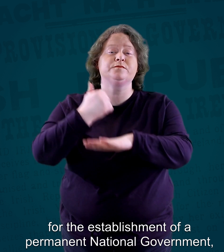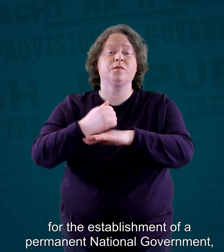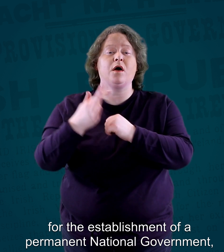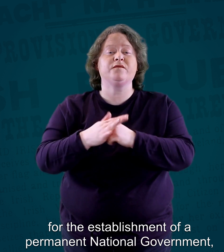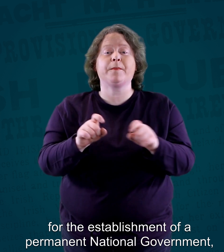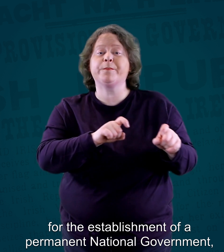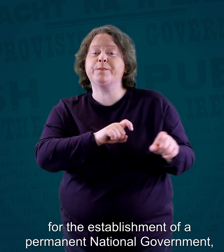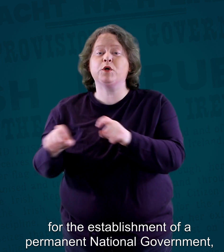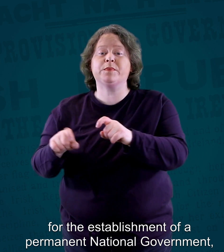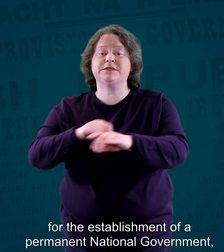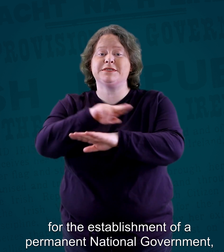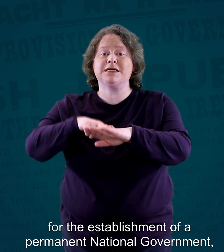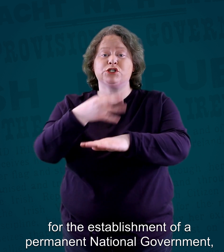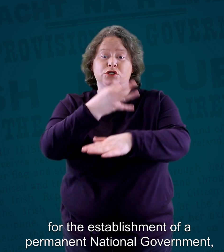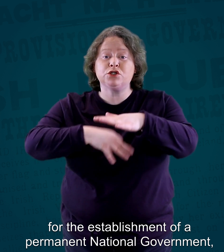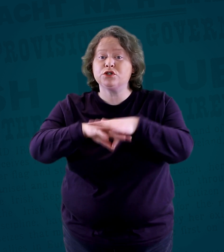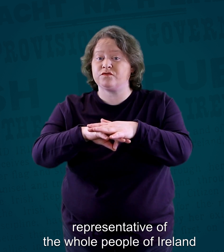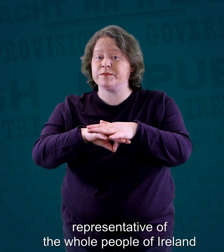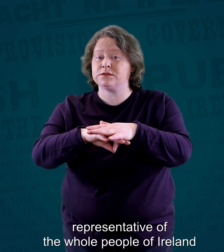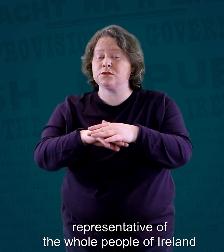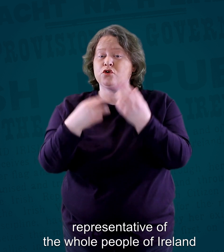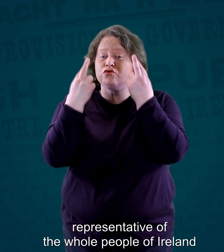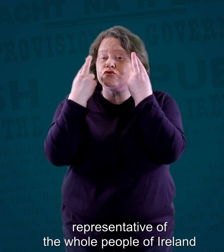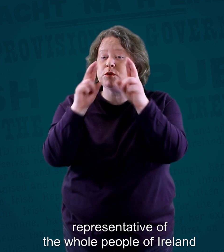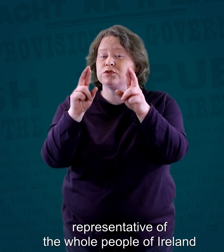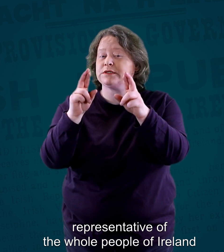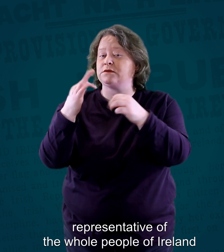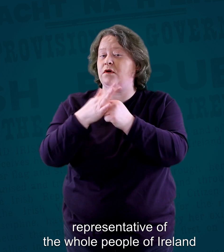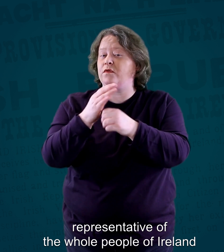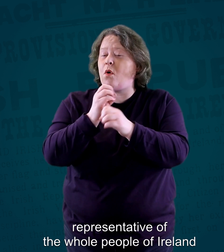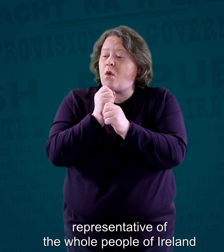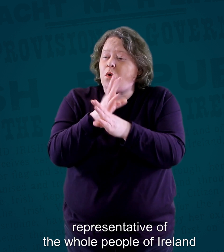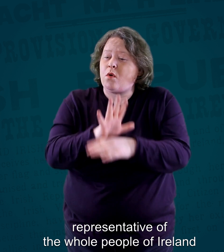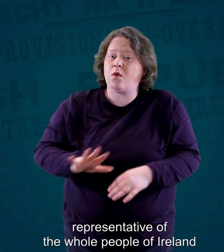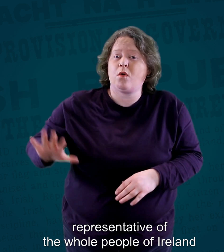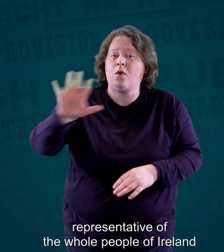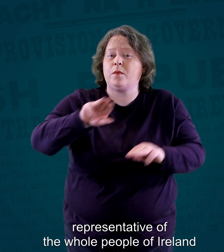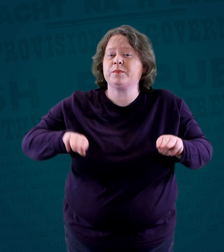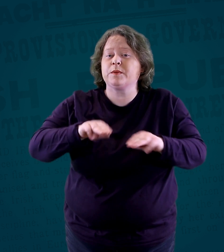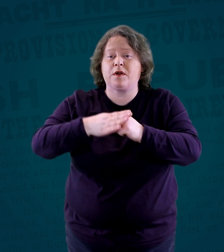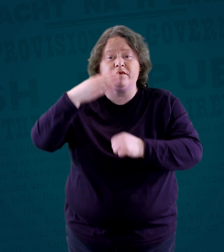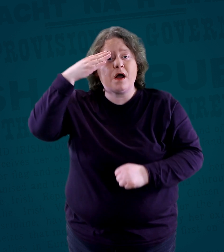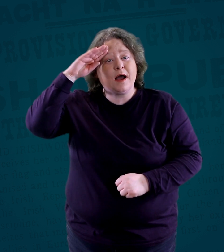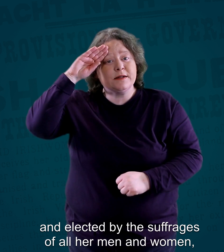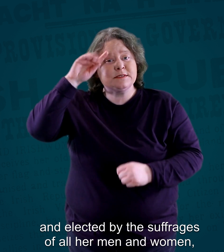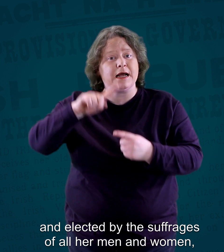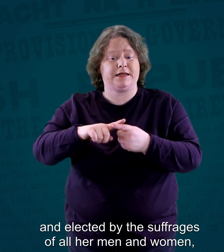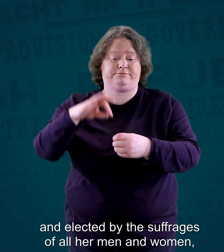for the establishment of a permanent national government, representative of the whole people of Ireland and elected